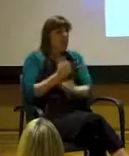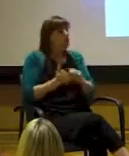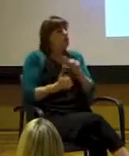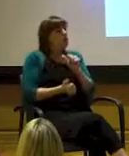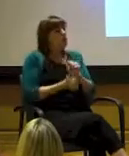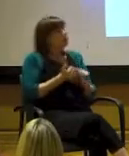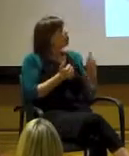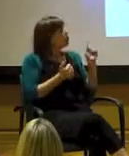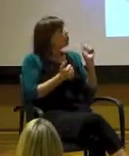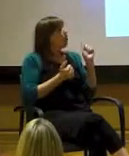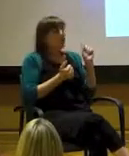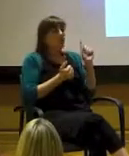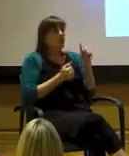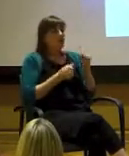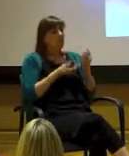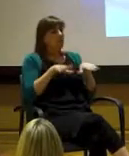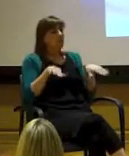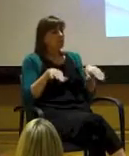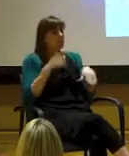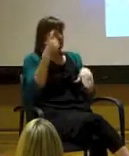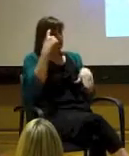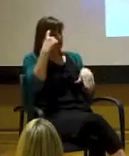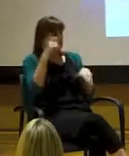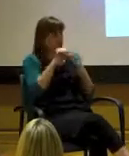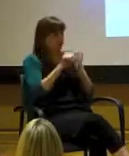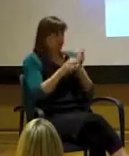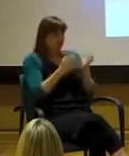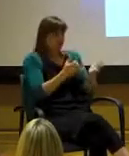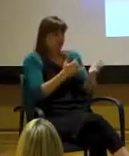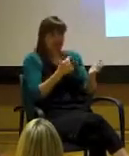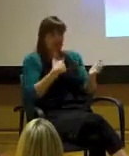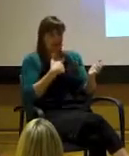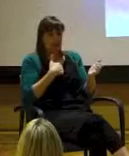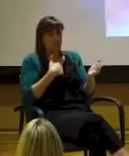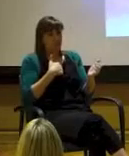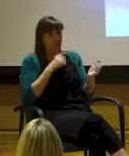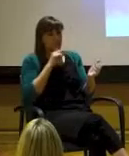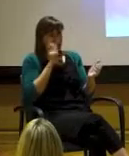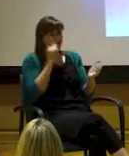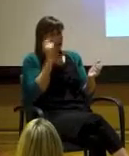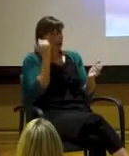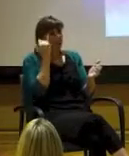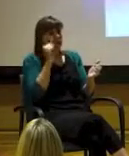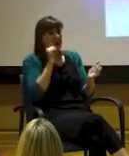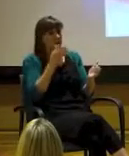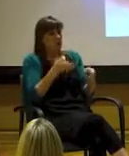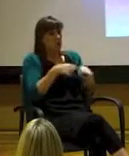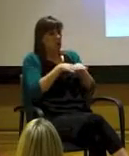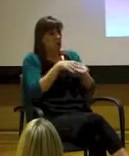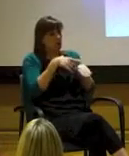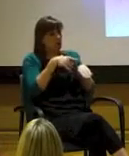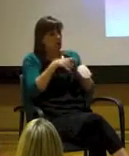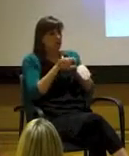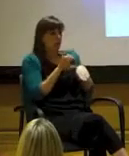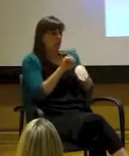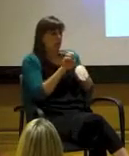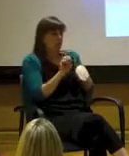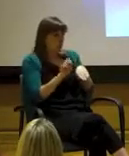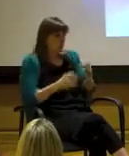most of these are done by pediatric neurosurgeons now, and I would be very surprised if it wasn't that